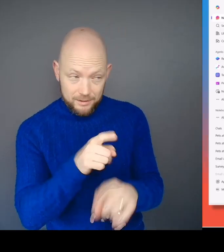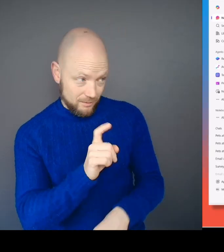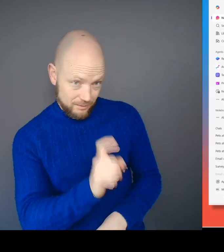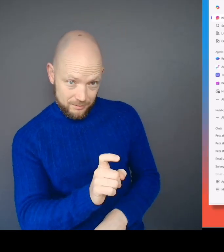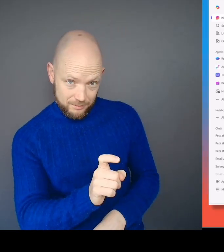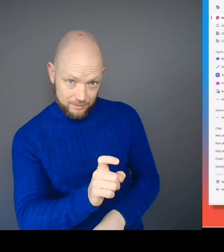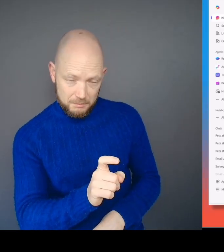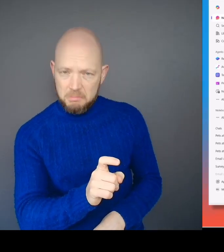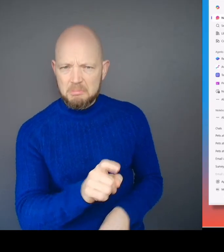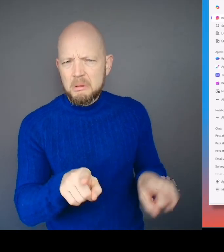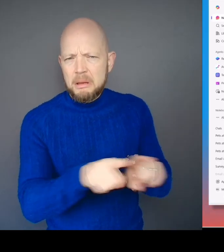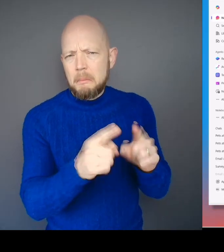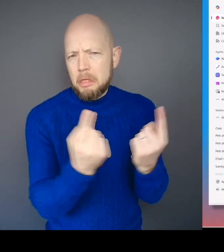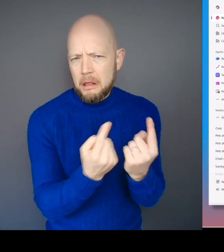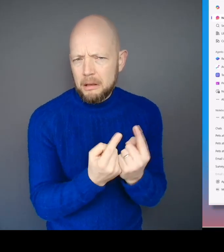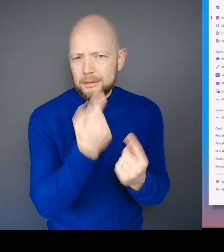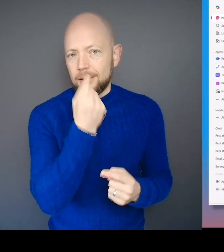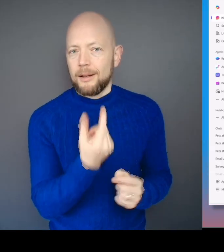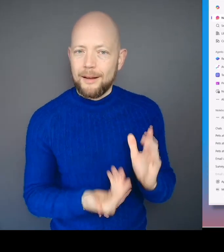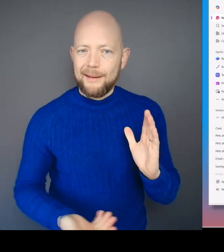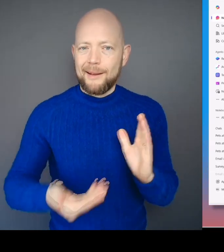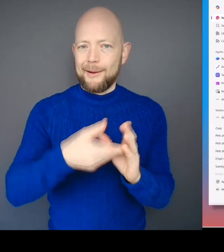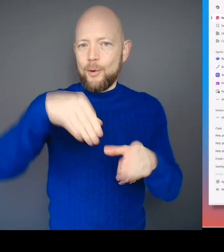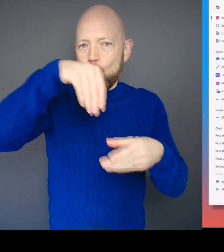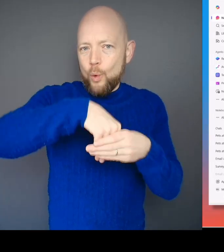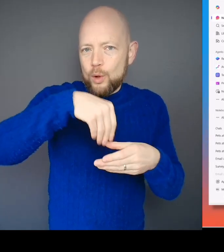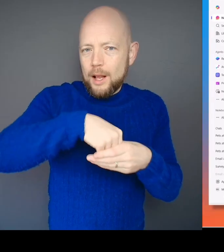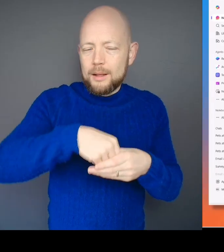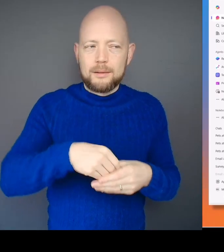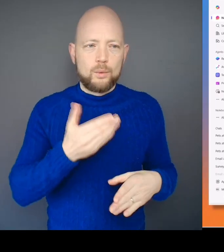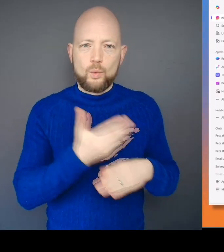to add content. So that will get you to the same place.